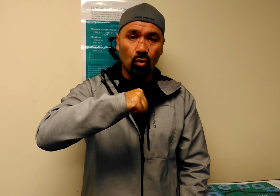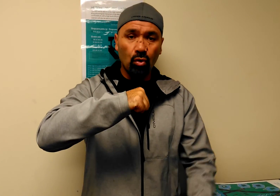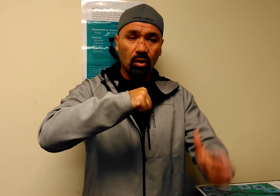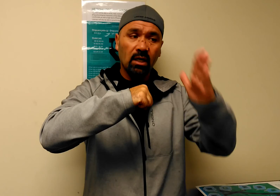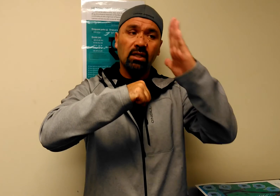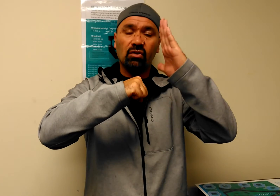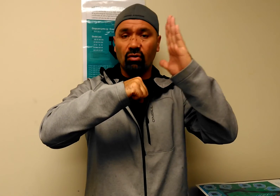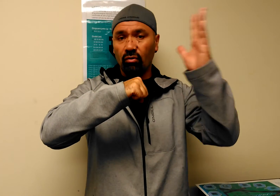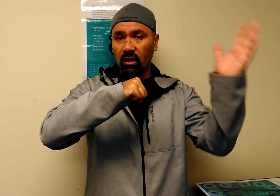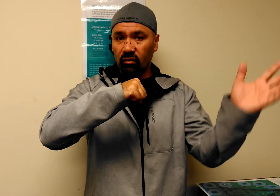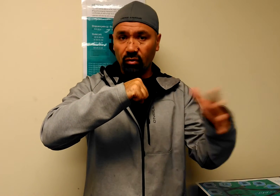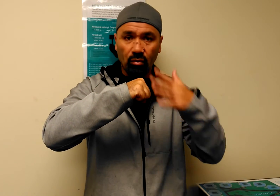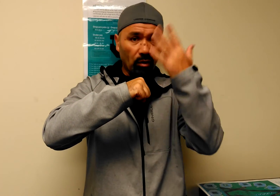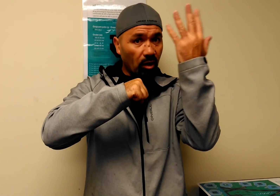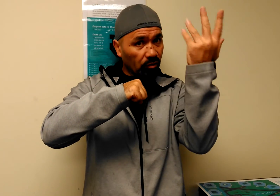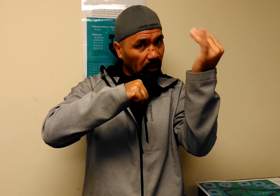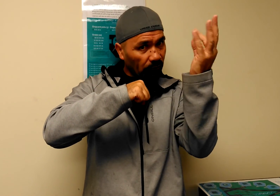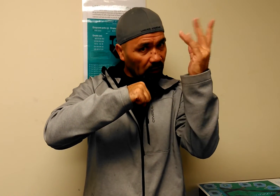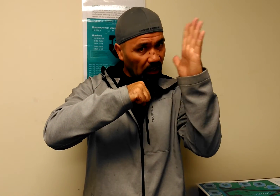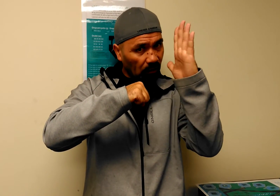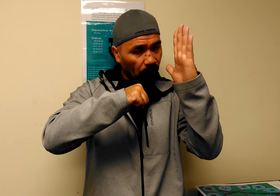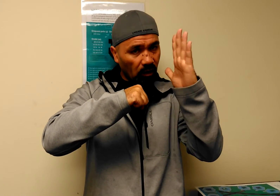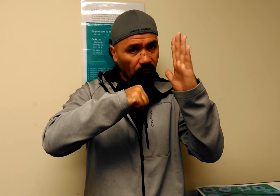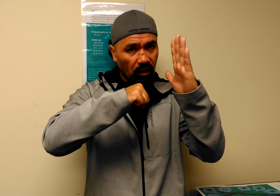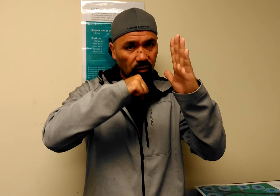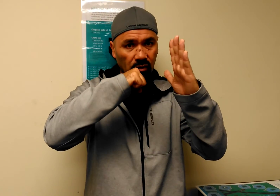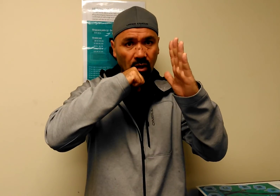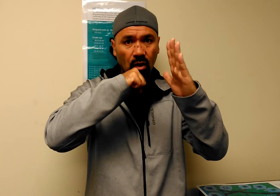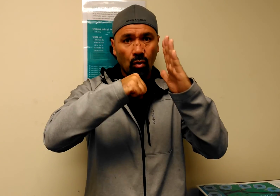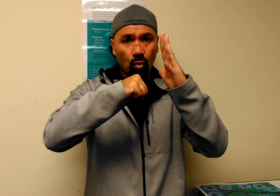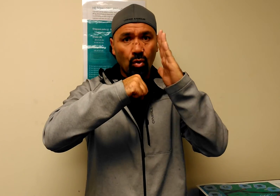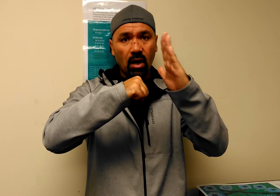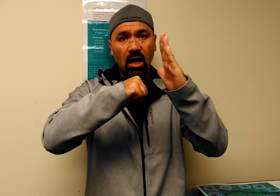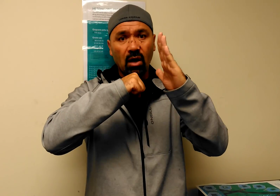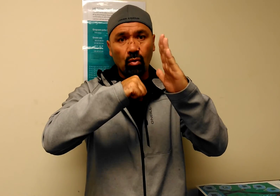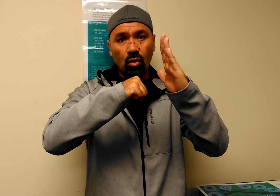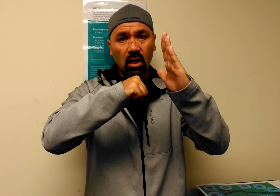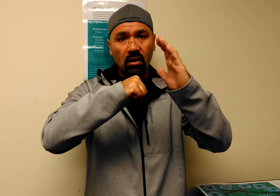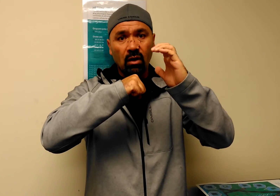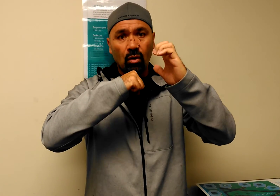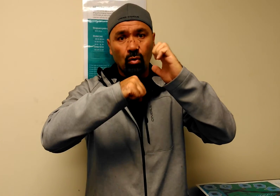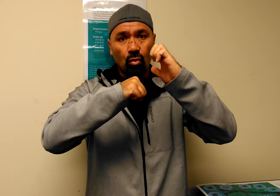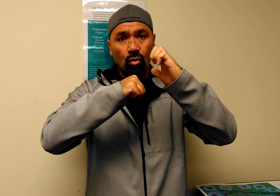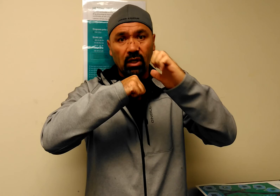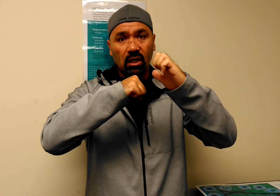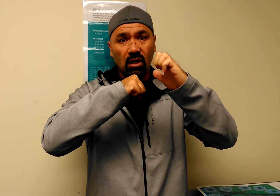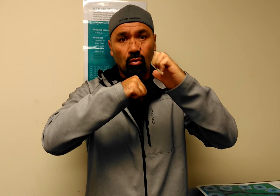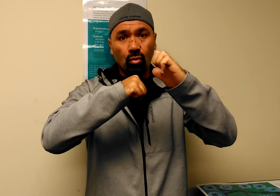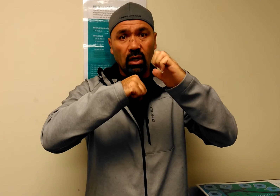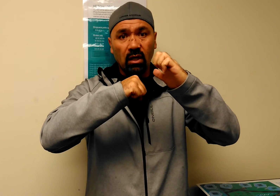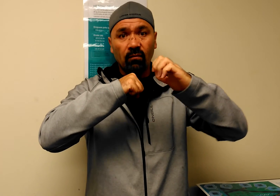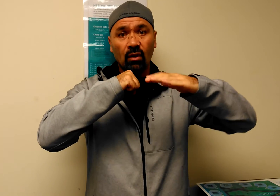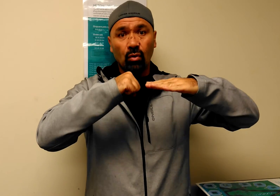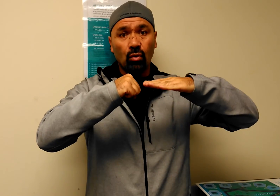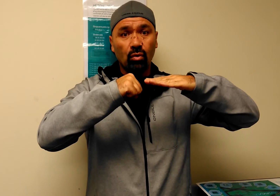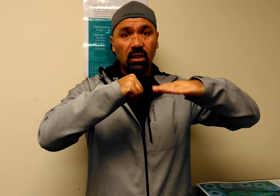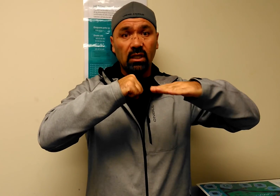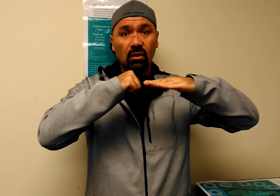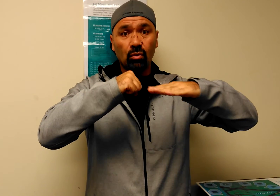o. Scrolling through on your left hand the 5 vowels. O, a, oa, o, e, oi, o, I,